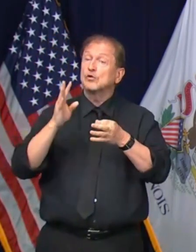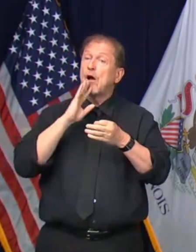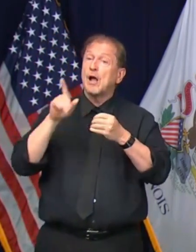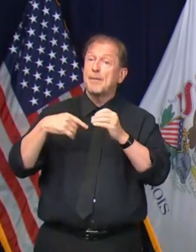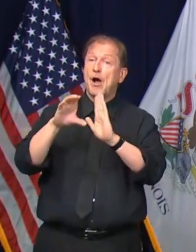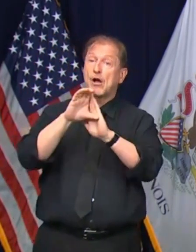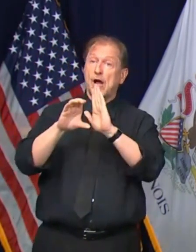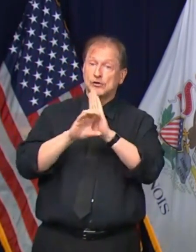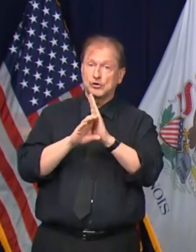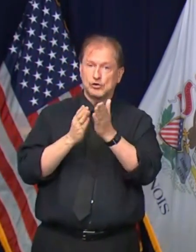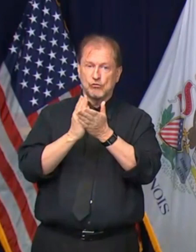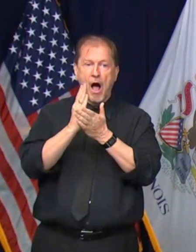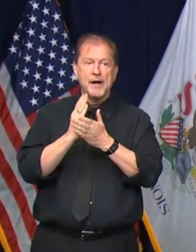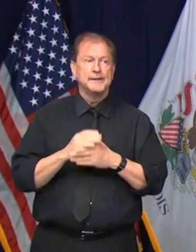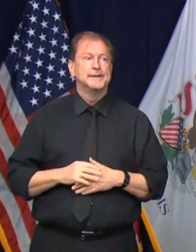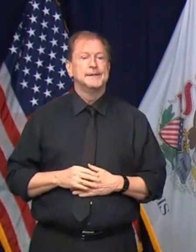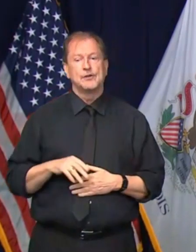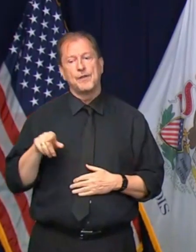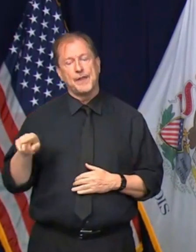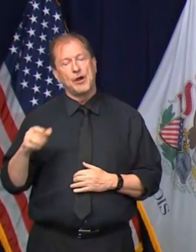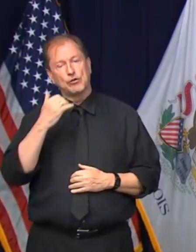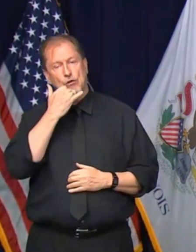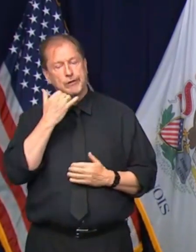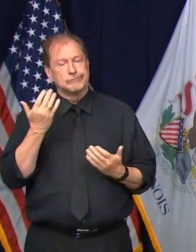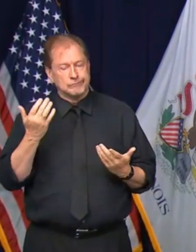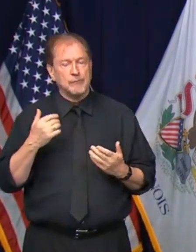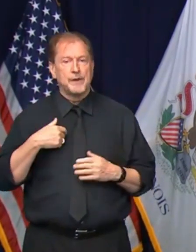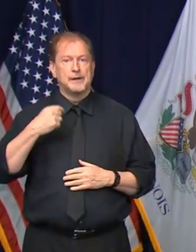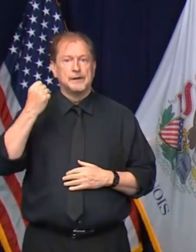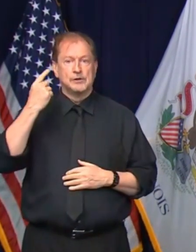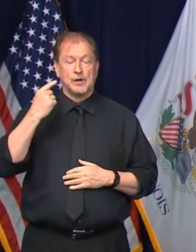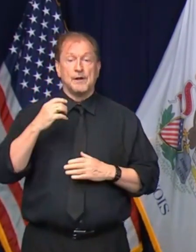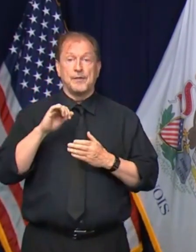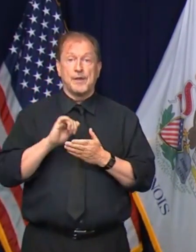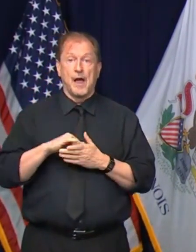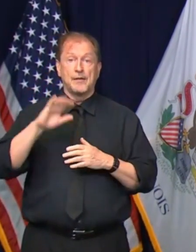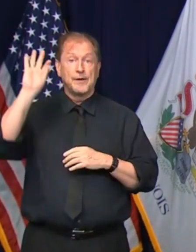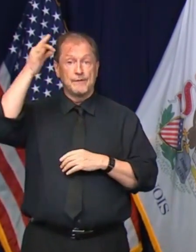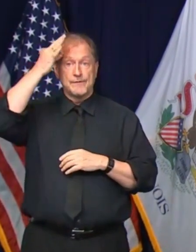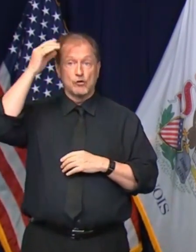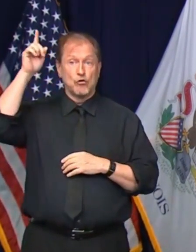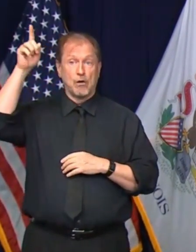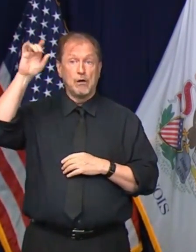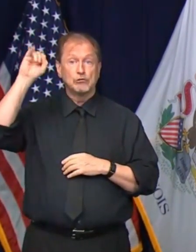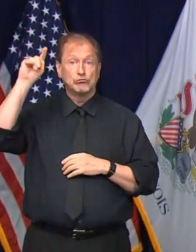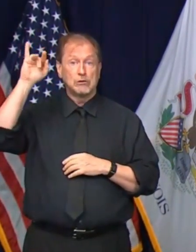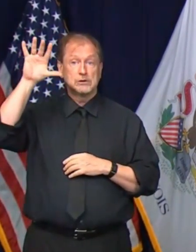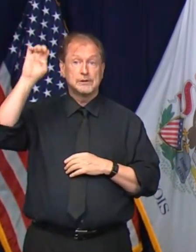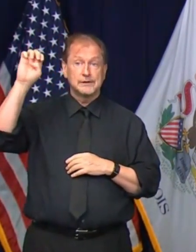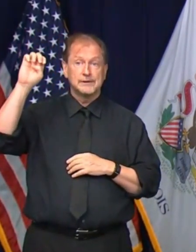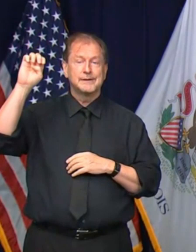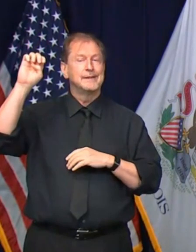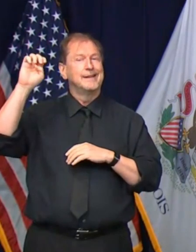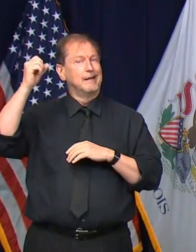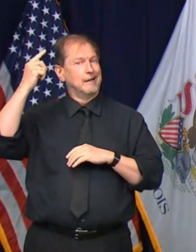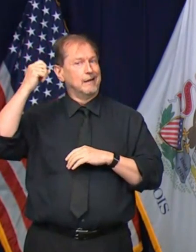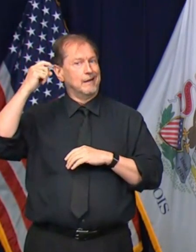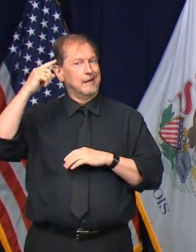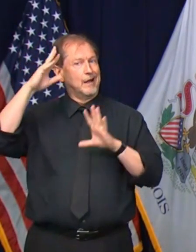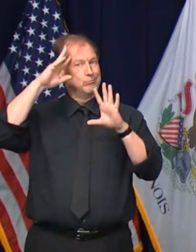they're just wrong. I understand that that the Justice Department, which is very much under the political thumb of the White